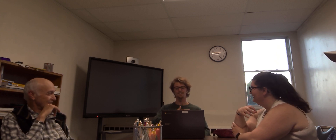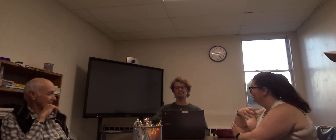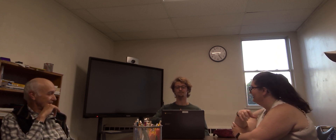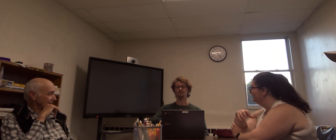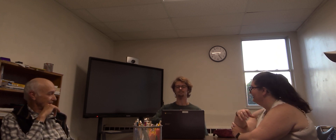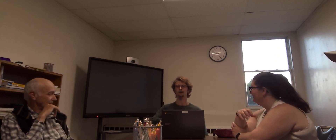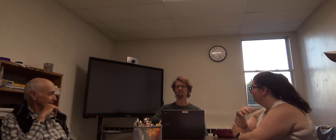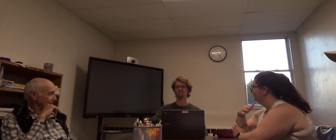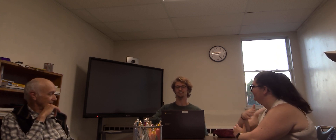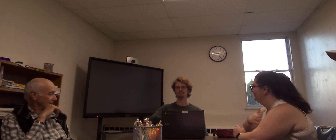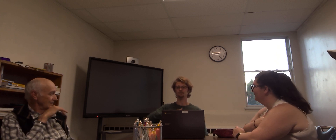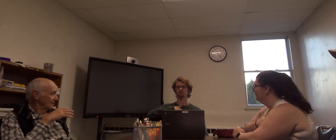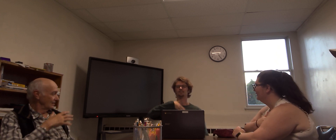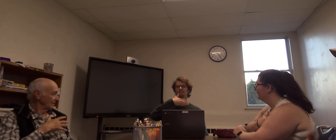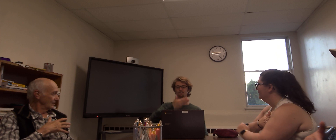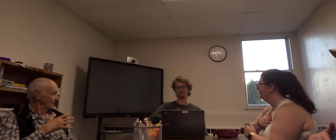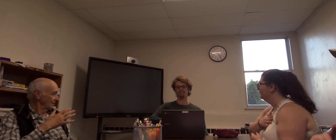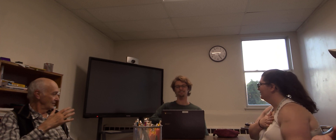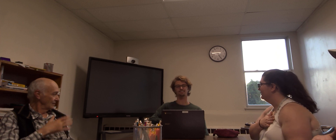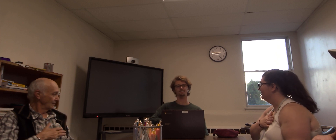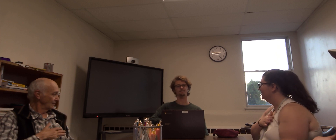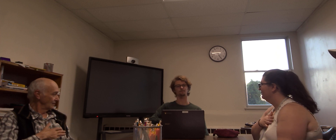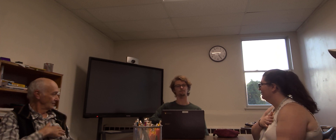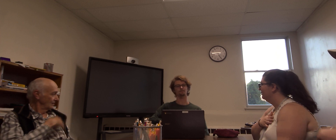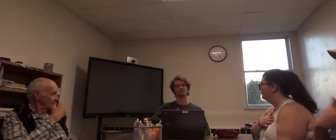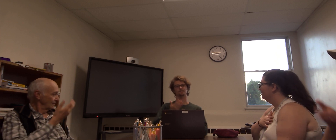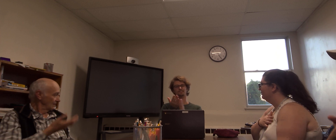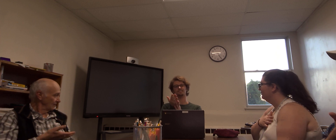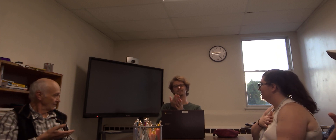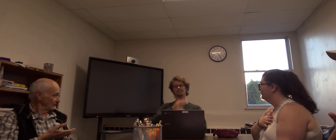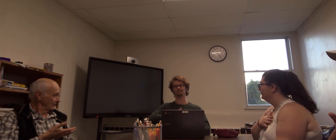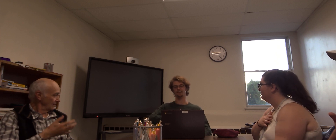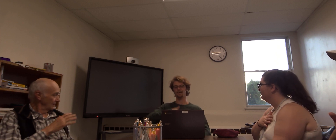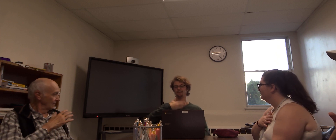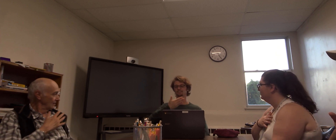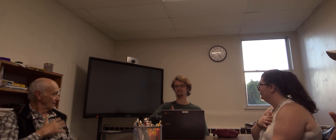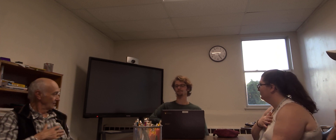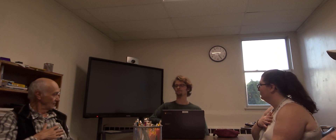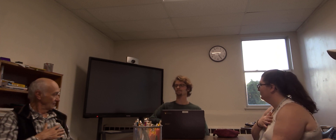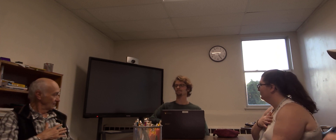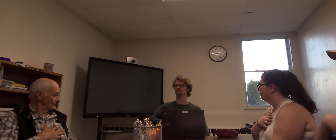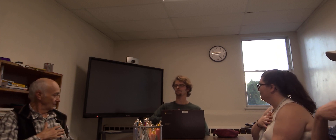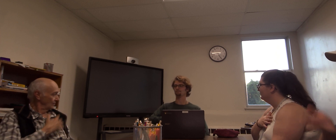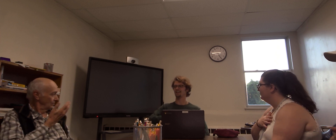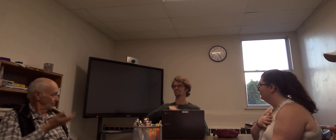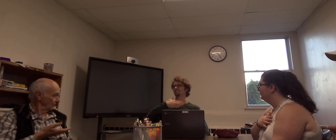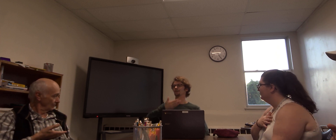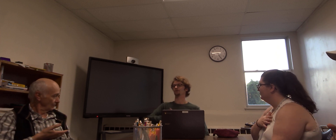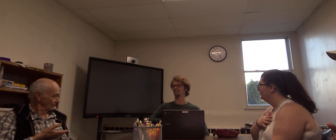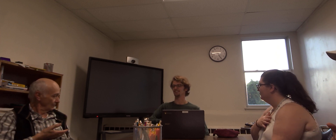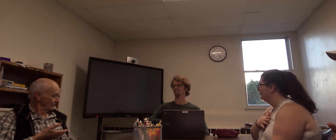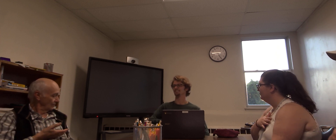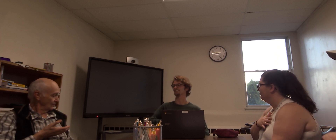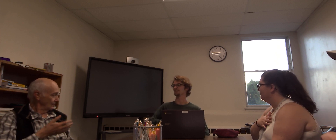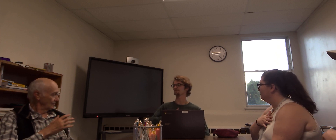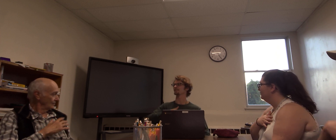Next we have upset. We're gonna go like this. So just the side of your hand pancakes out and just that